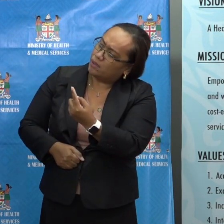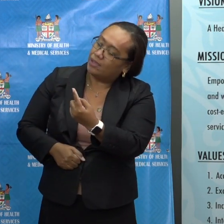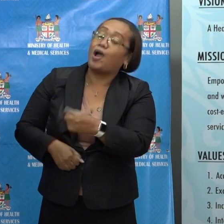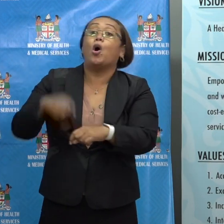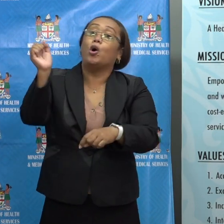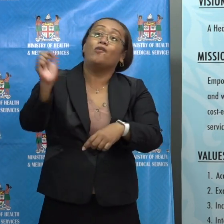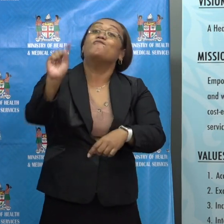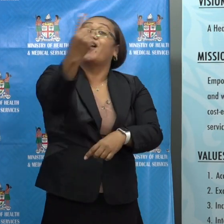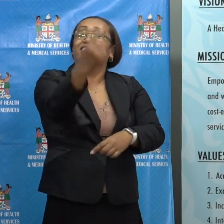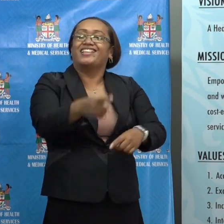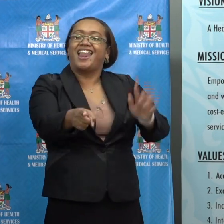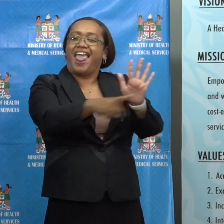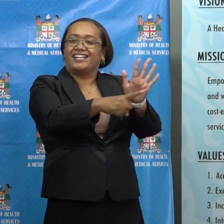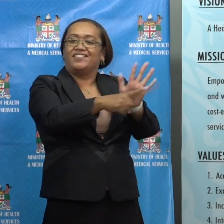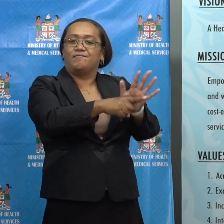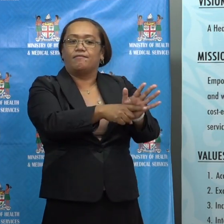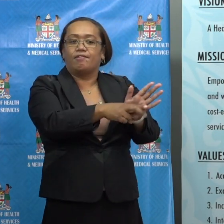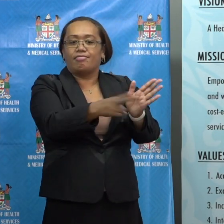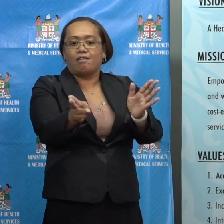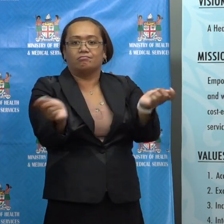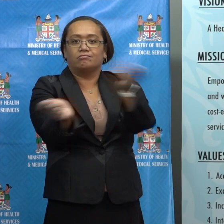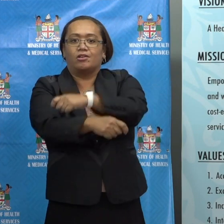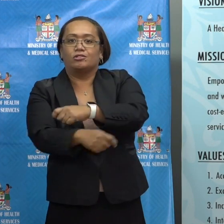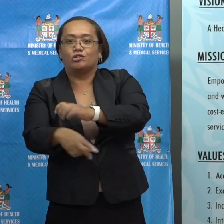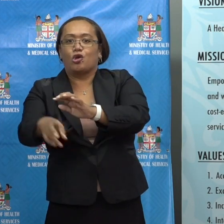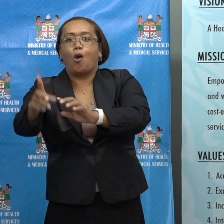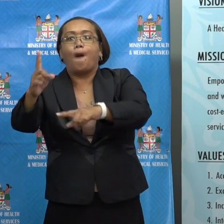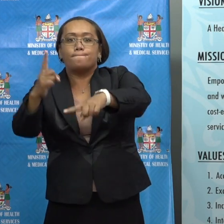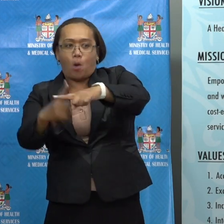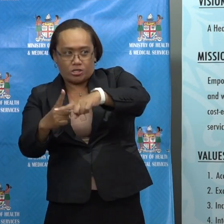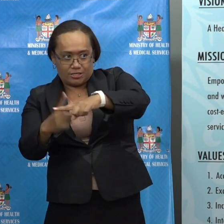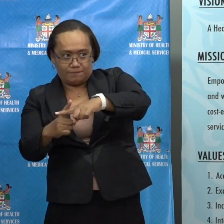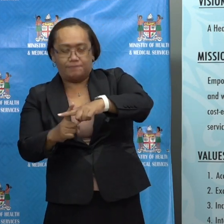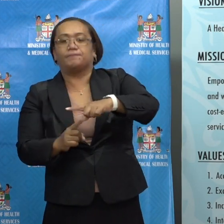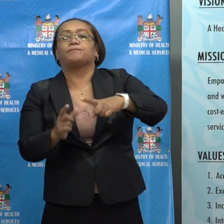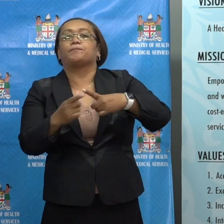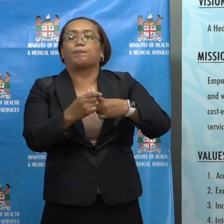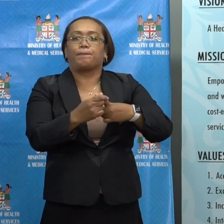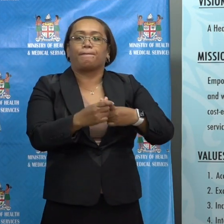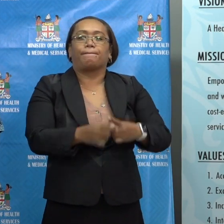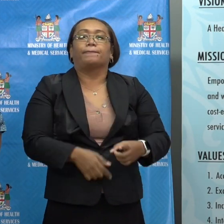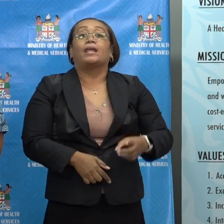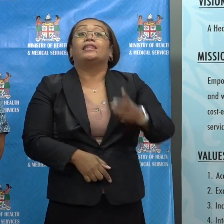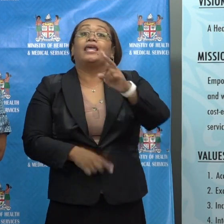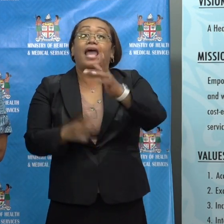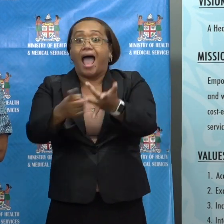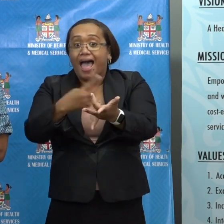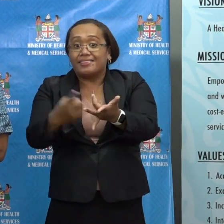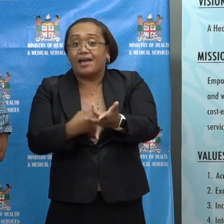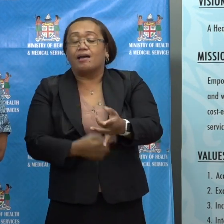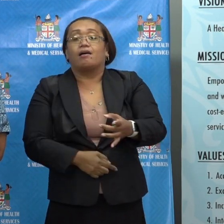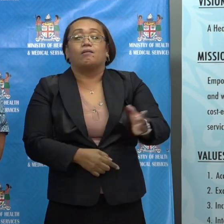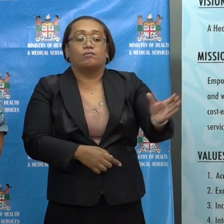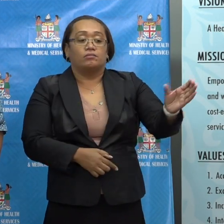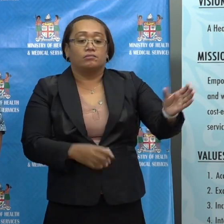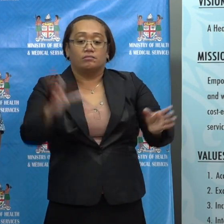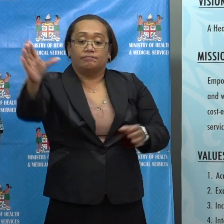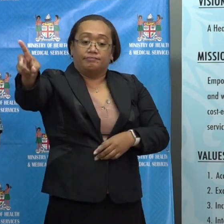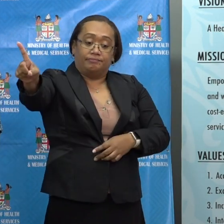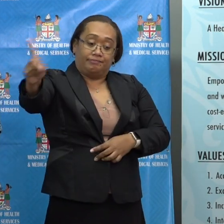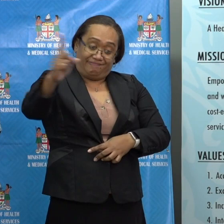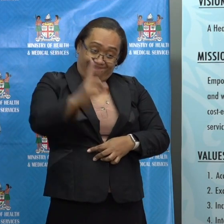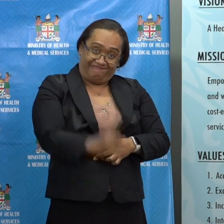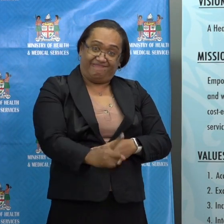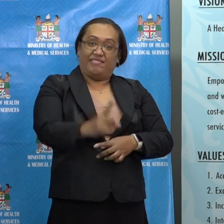was negative, and then positive, and the other ones were brought into quarantine, and then they